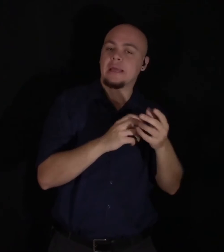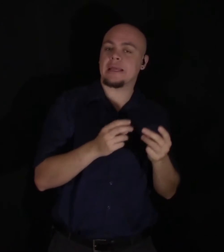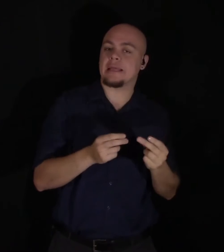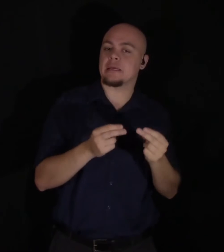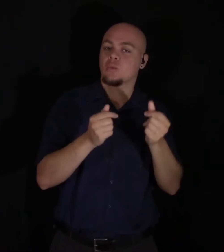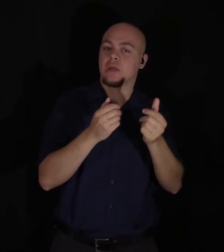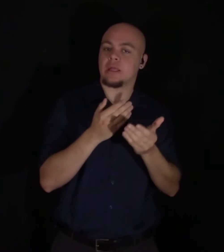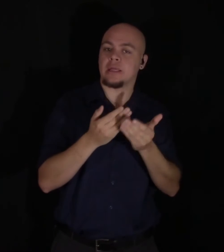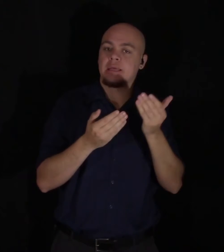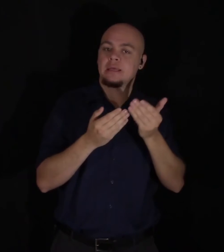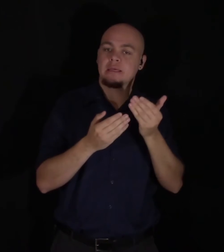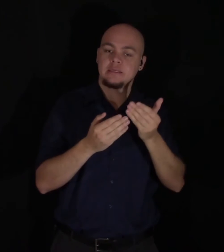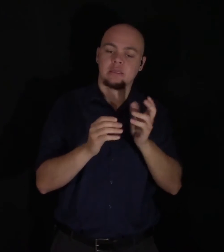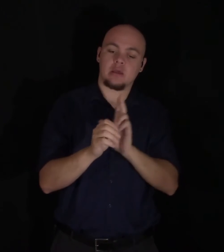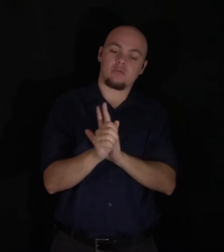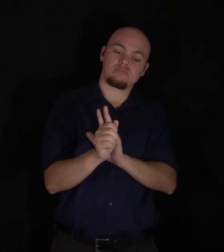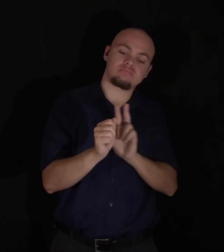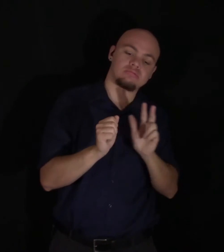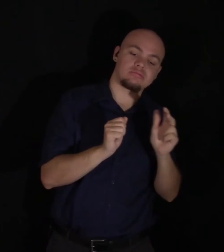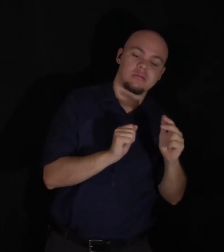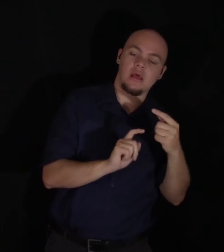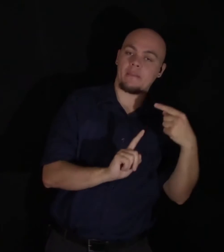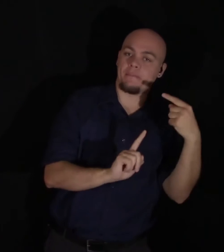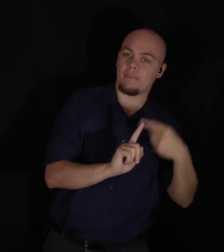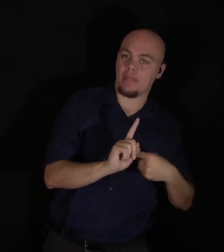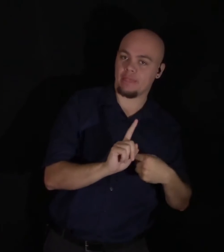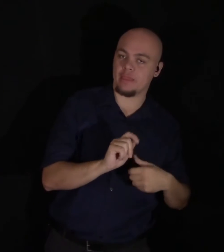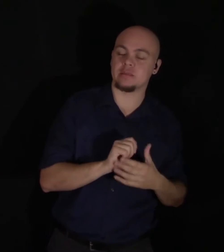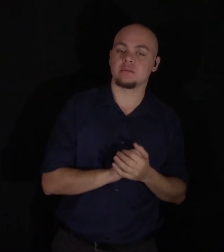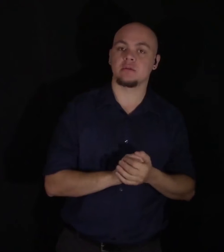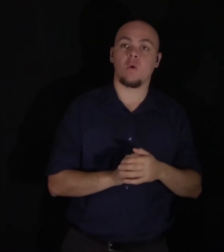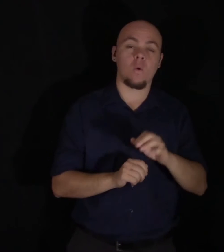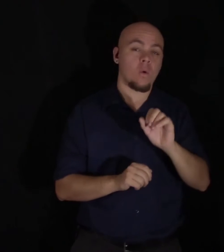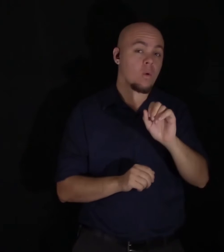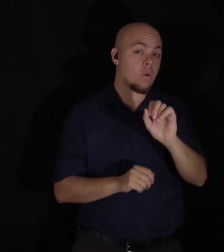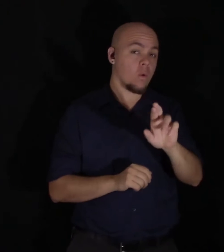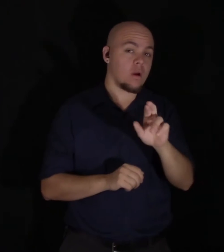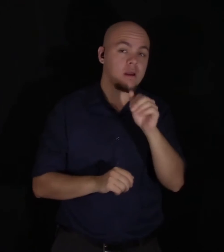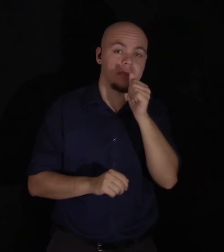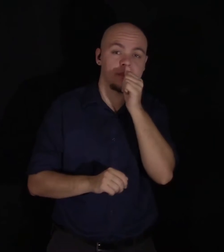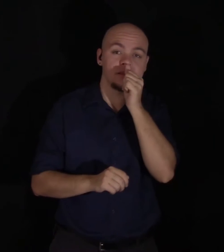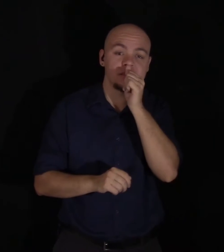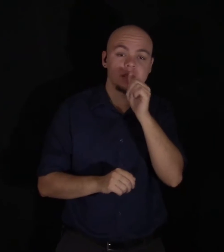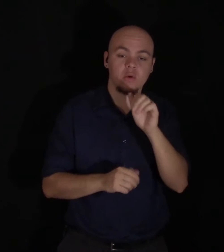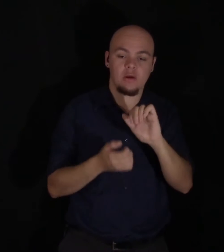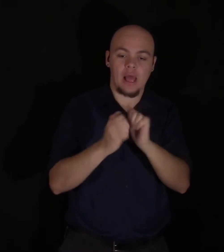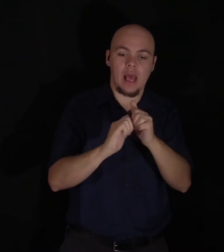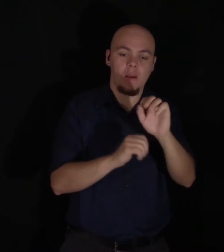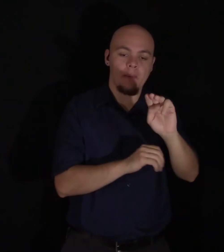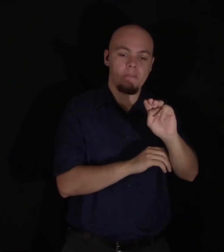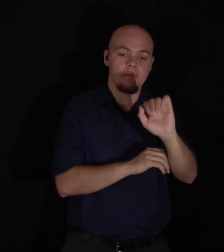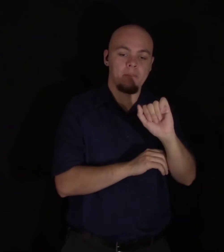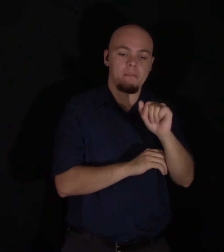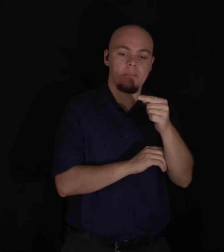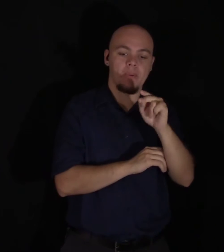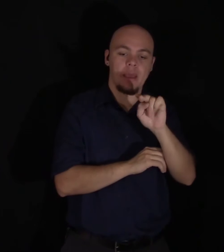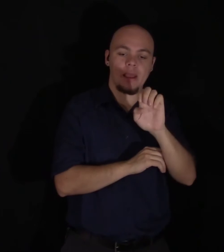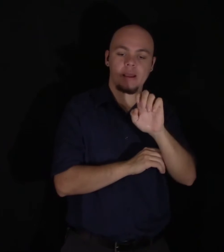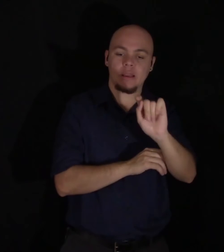are requisite, or by ascertaining the secret of the magnet, which, if all possible, can only be